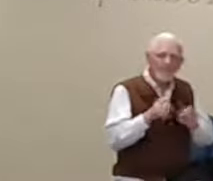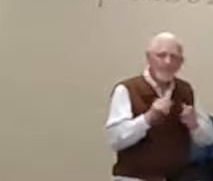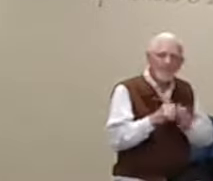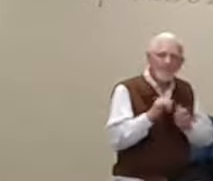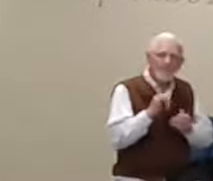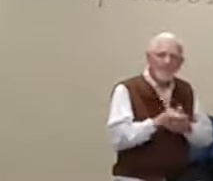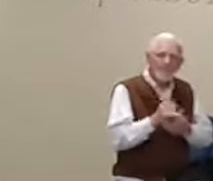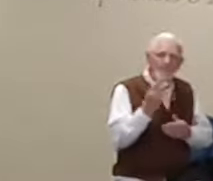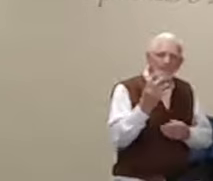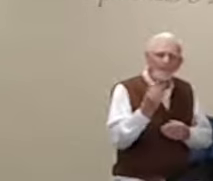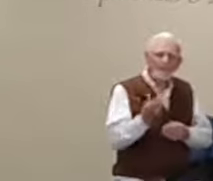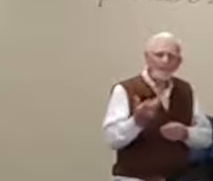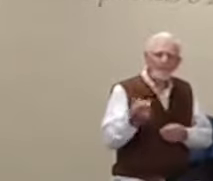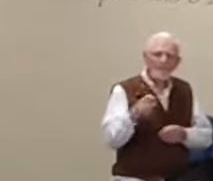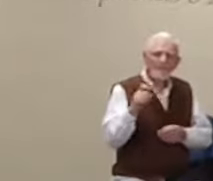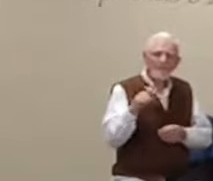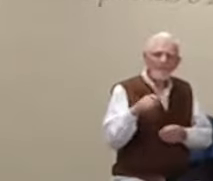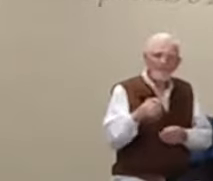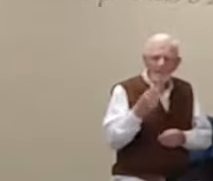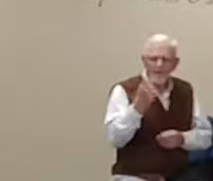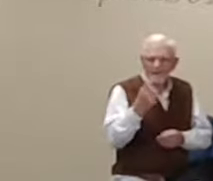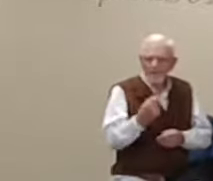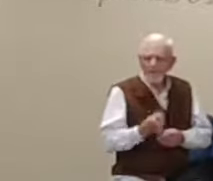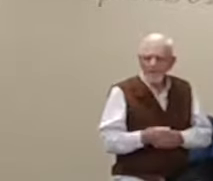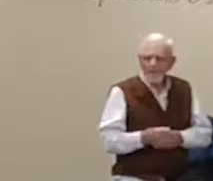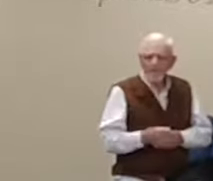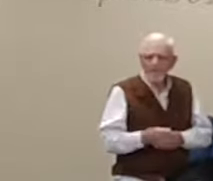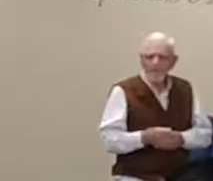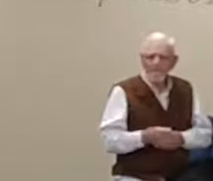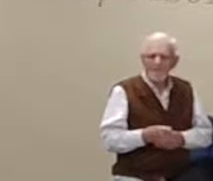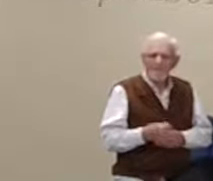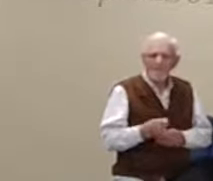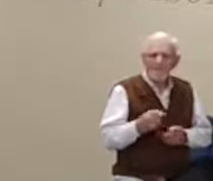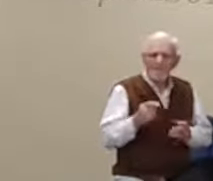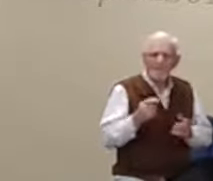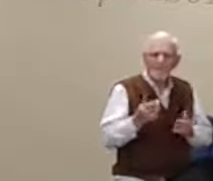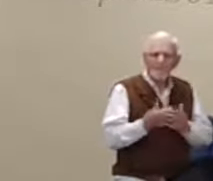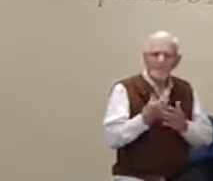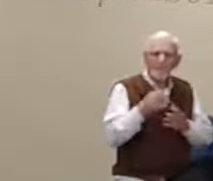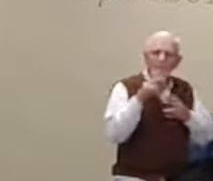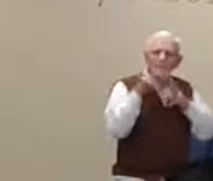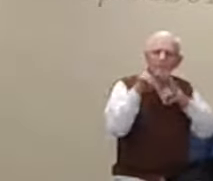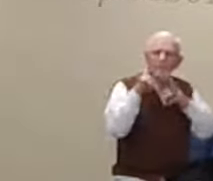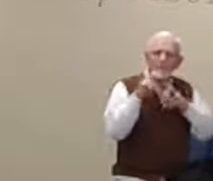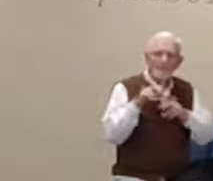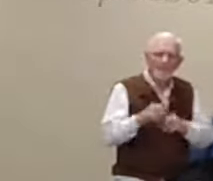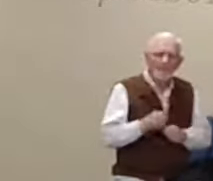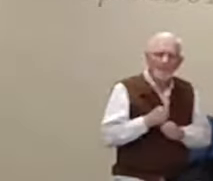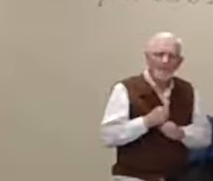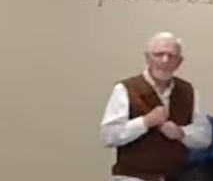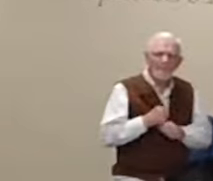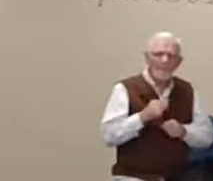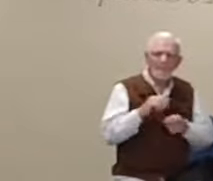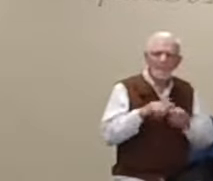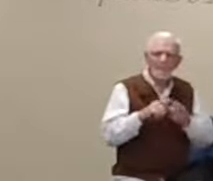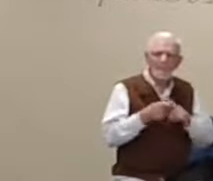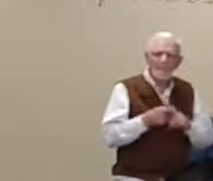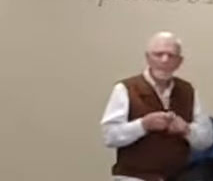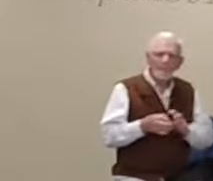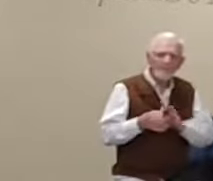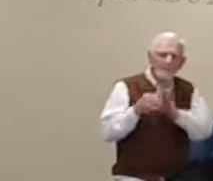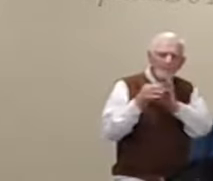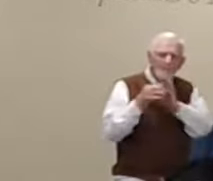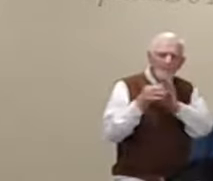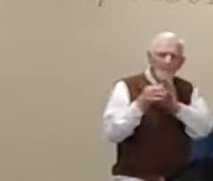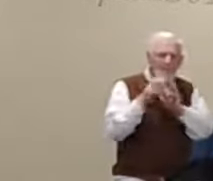Four things that I think we need is a fresh glimpse of eternity, love for the brethren, unity, purpose in